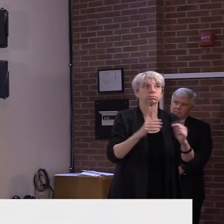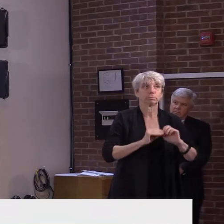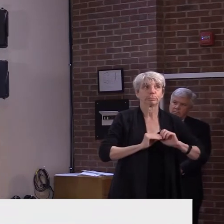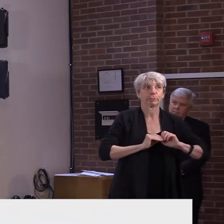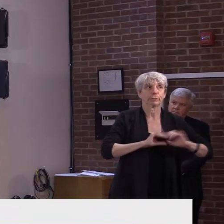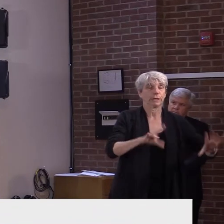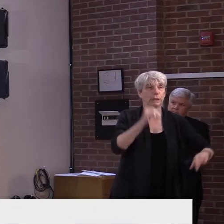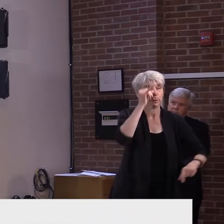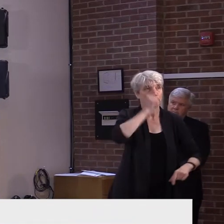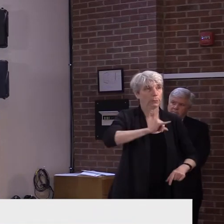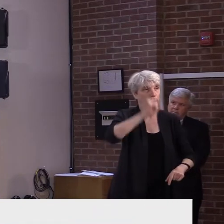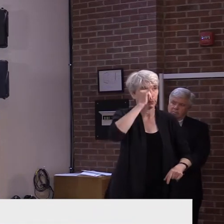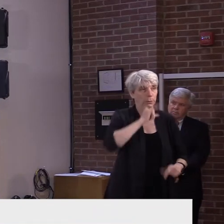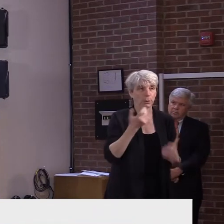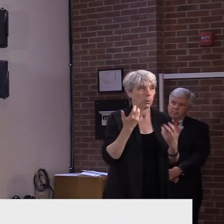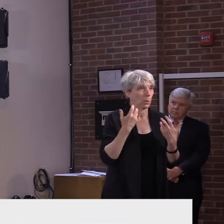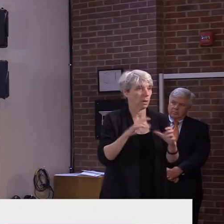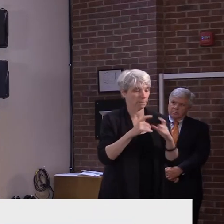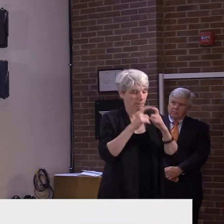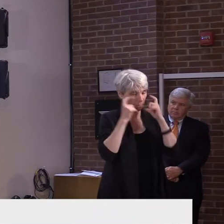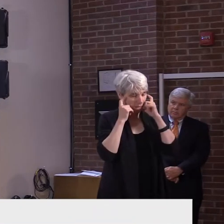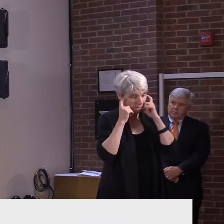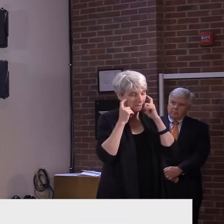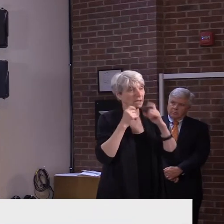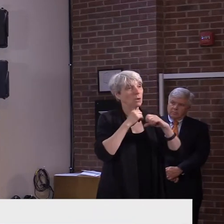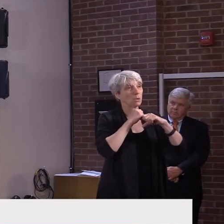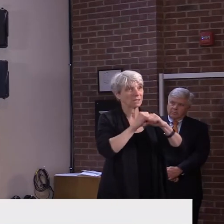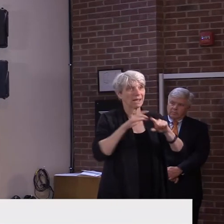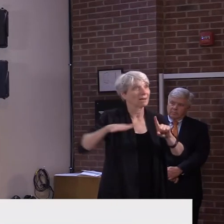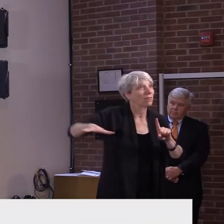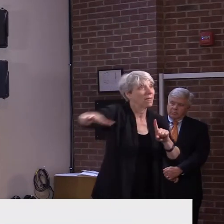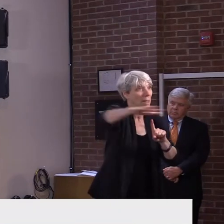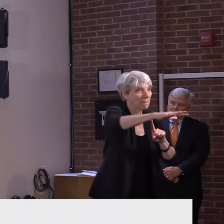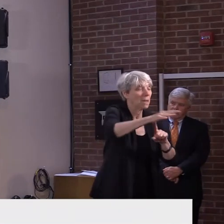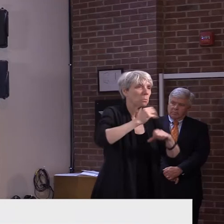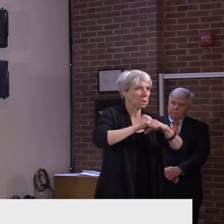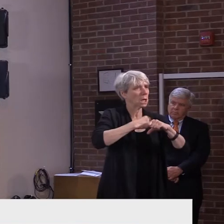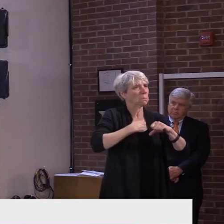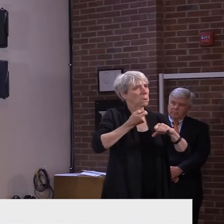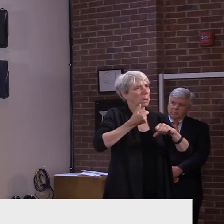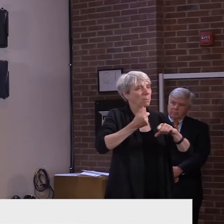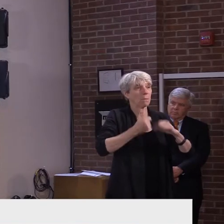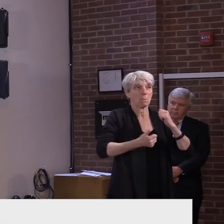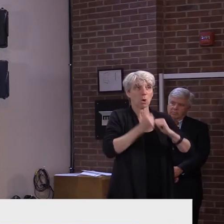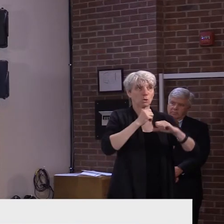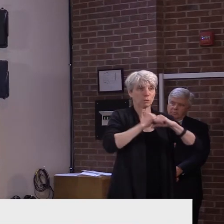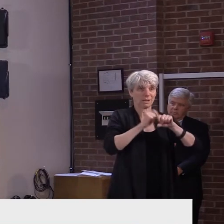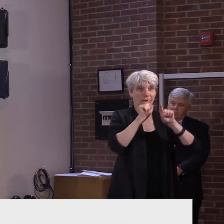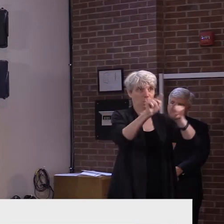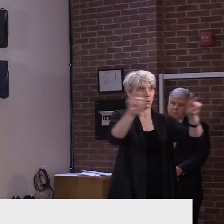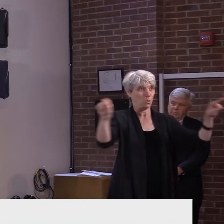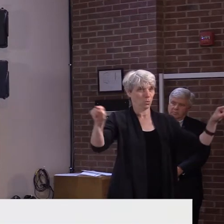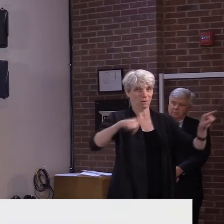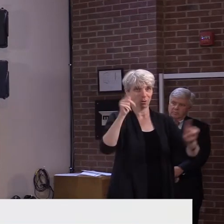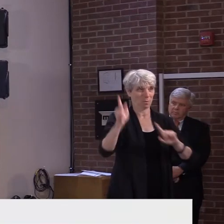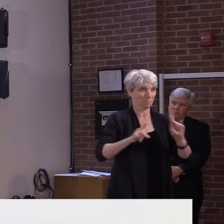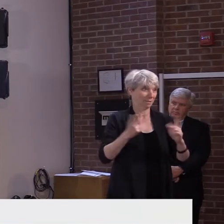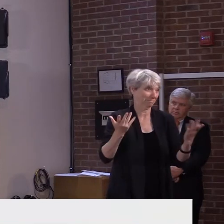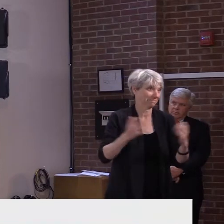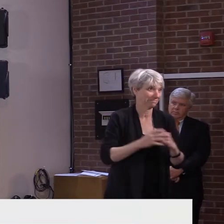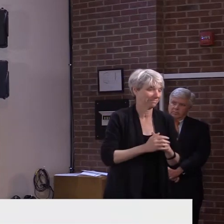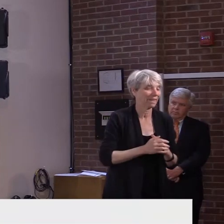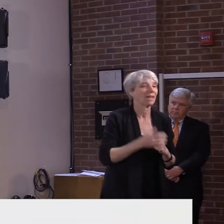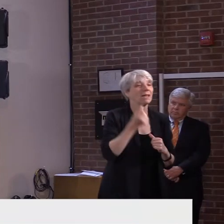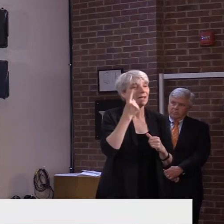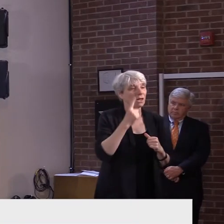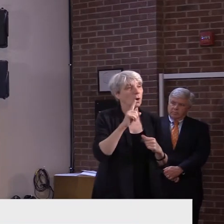Because that is what masks are supposed to do, mostly protect others, and also to protect ourselves. So when